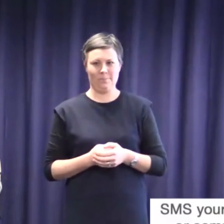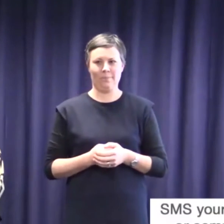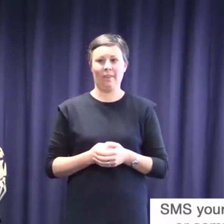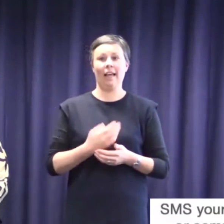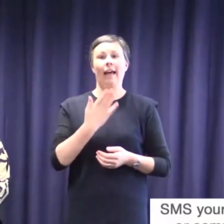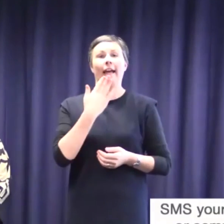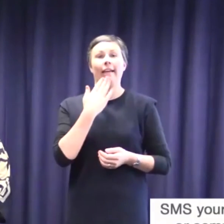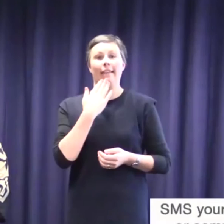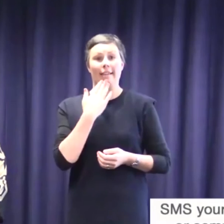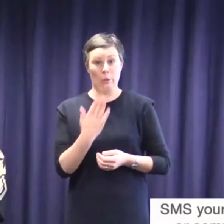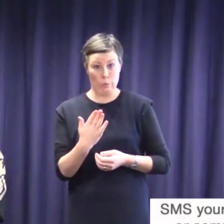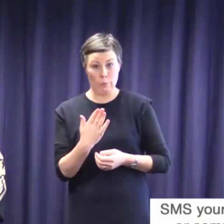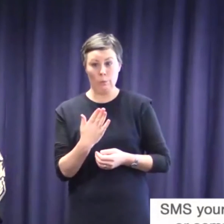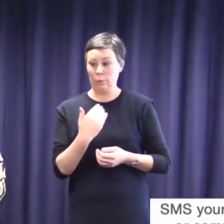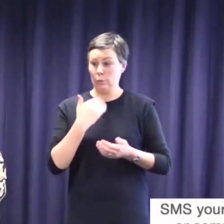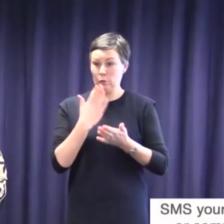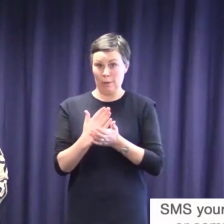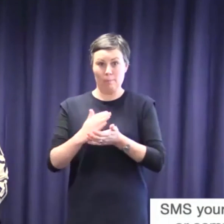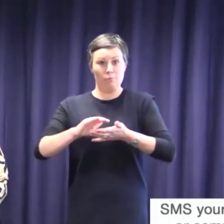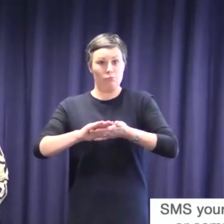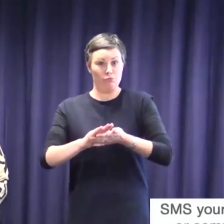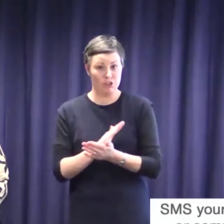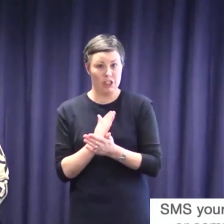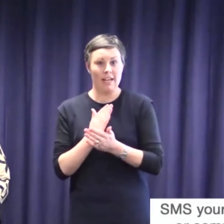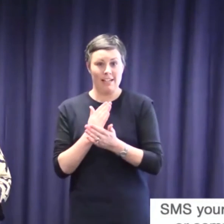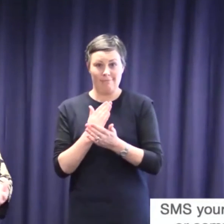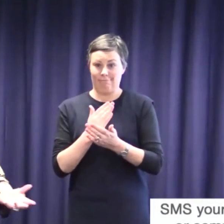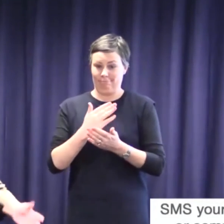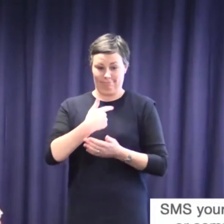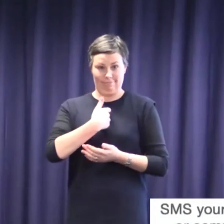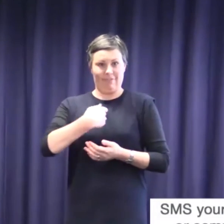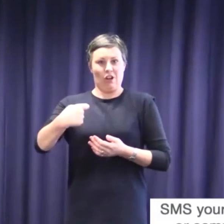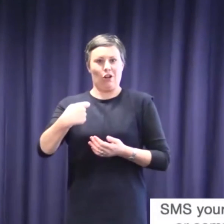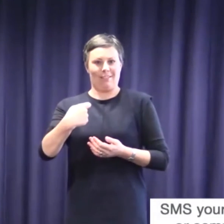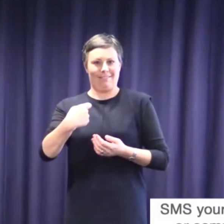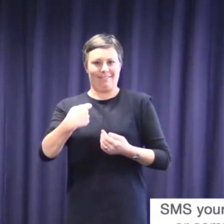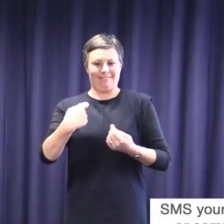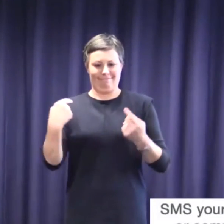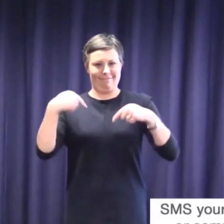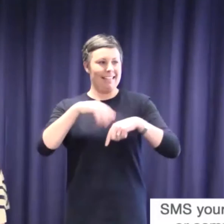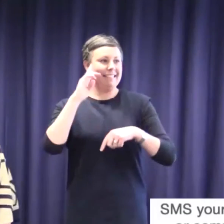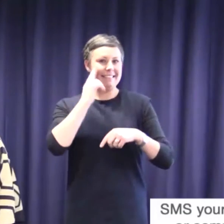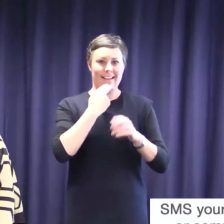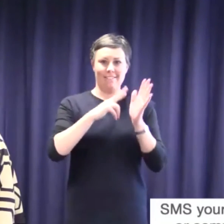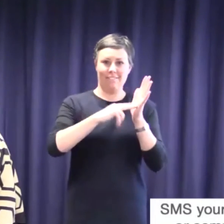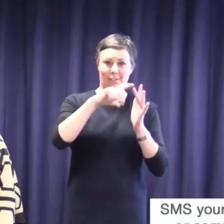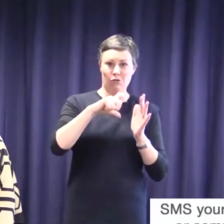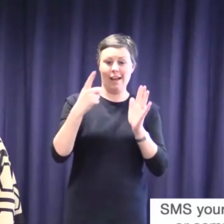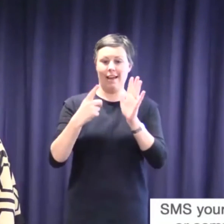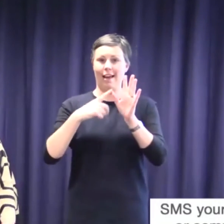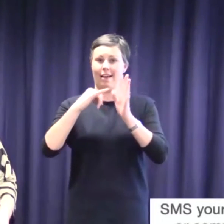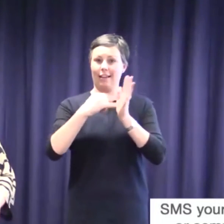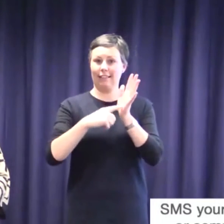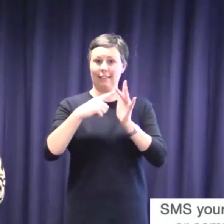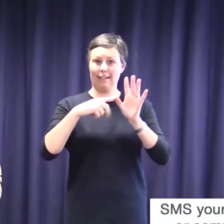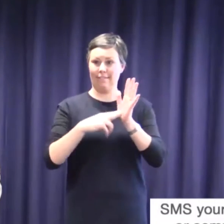much. We certainly appreciate the invitation from Deaf Victoria and ASLIA